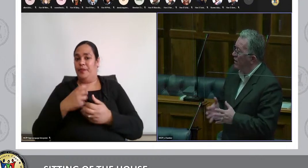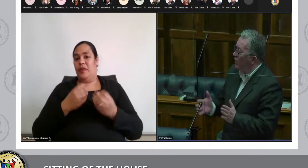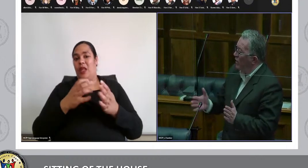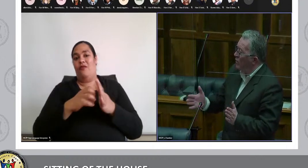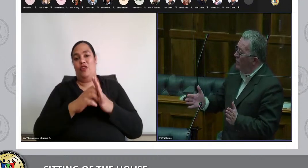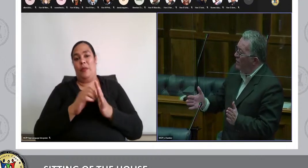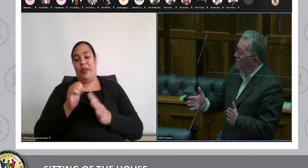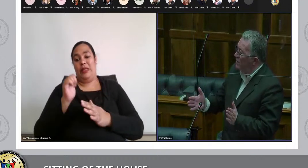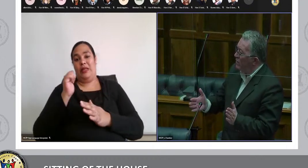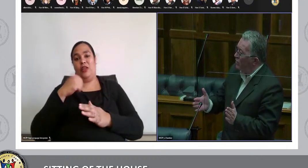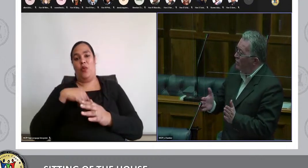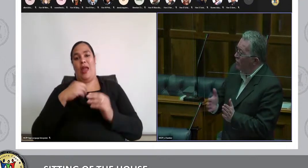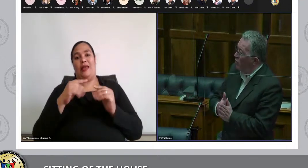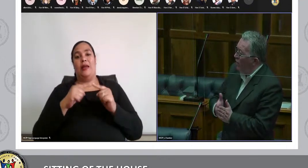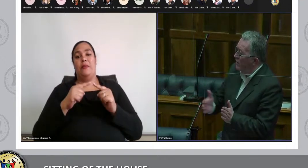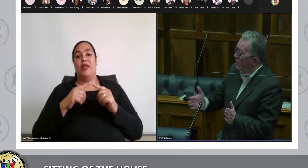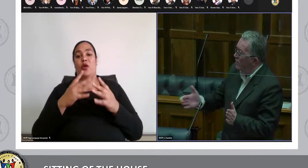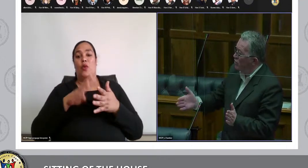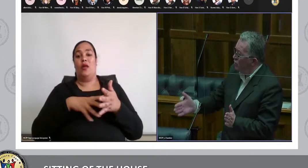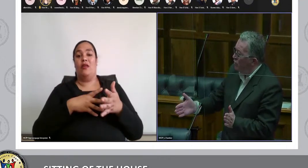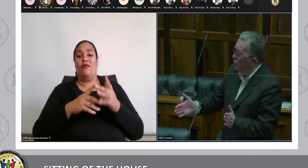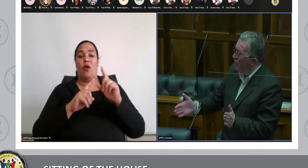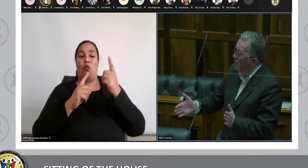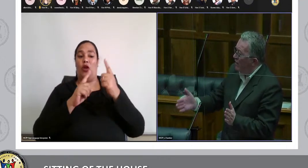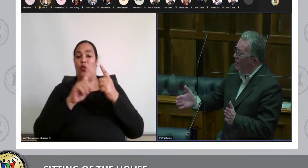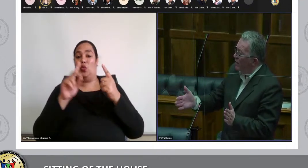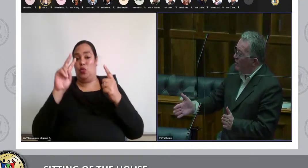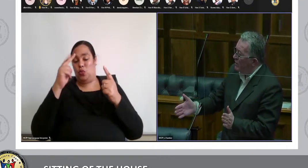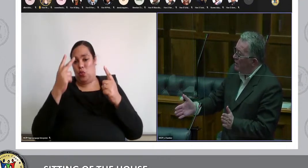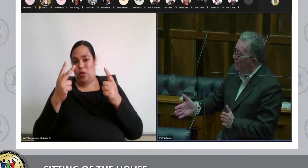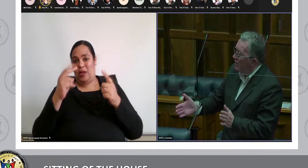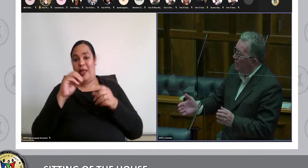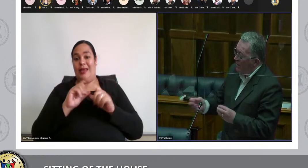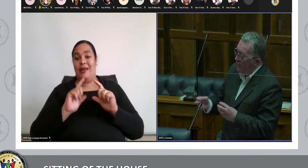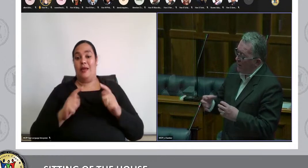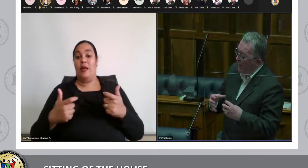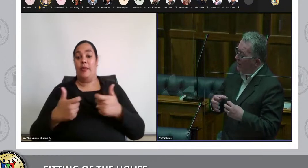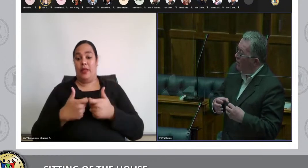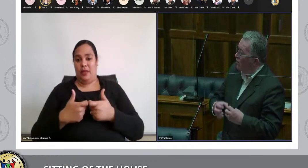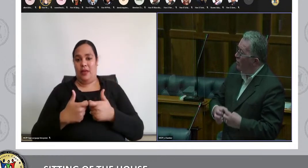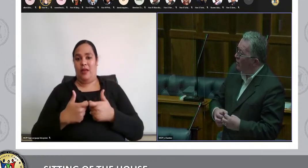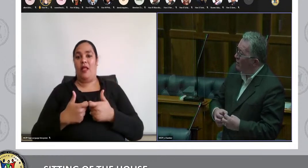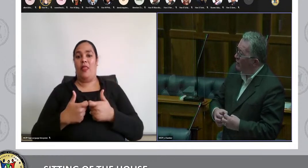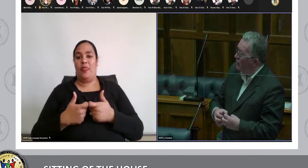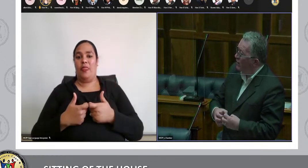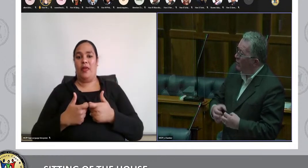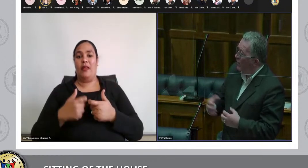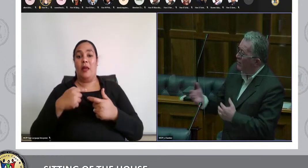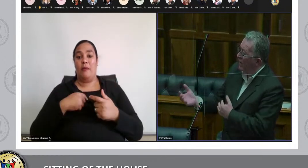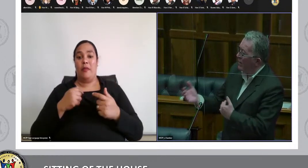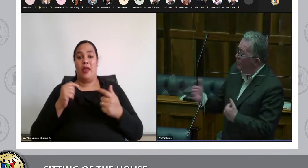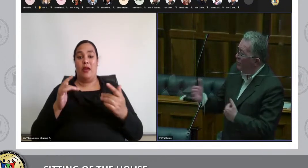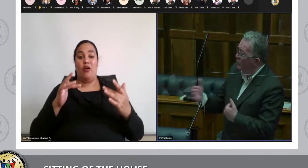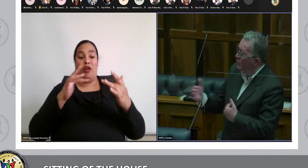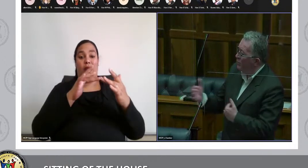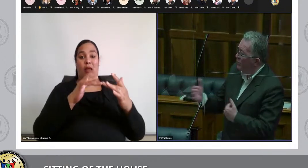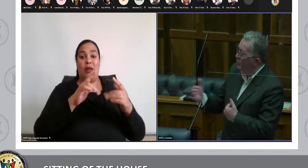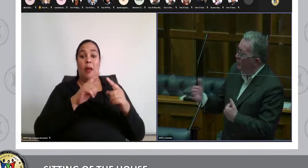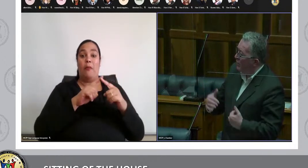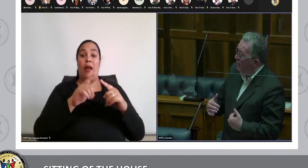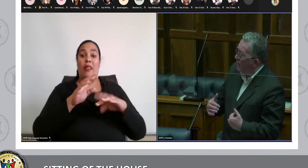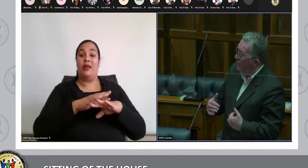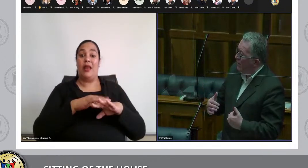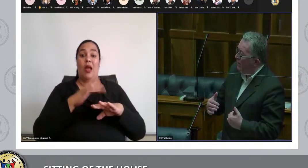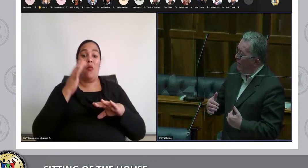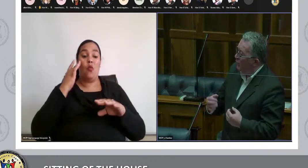that yesterday we had a meeting scheduled from 1 until 2 in a committee, and then I had connectivity, and by the time we